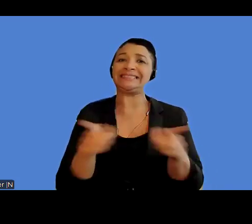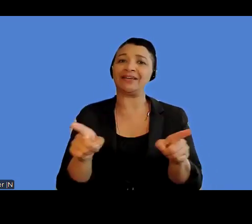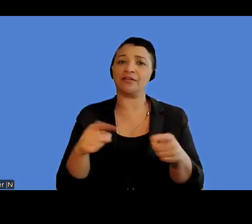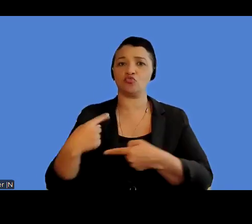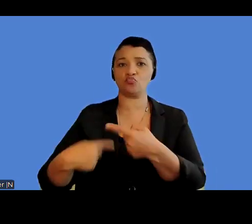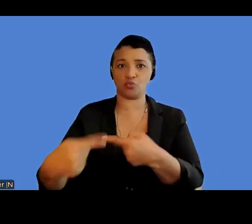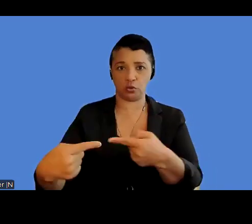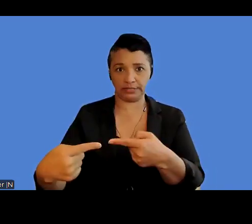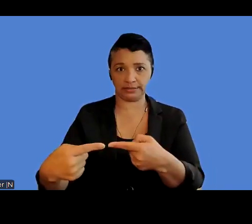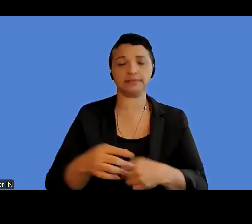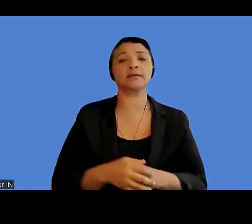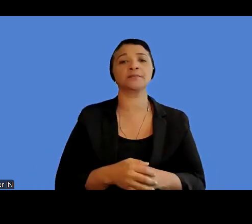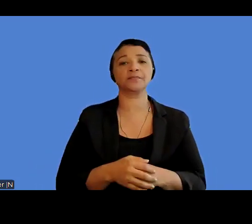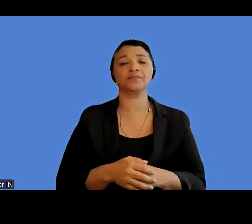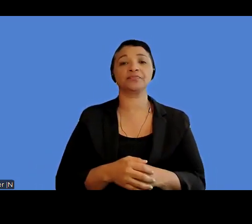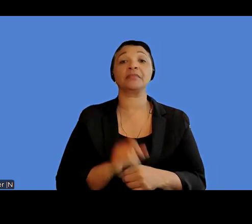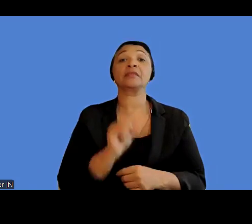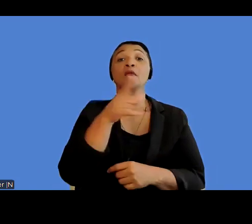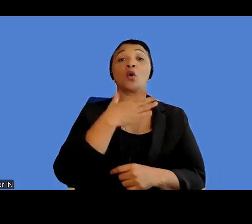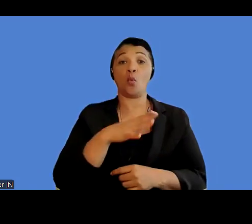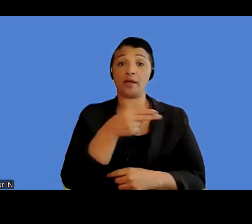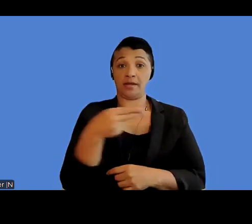The International Disability Alliance